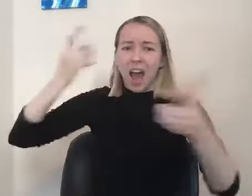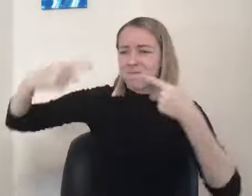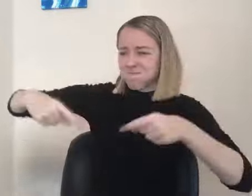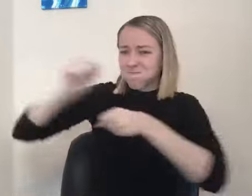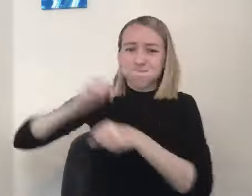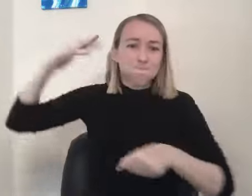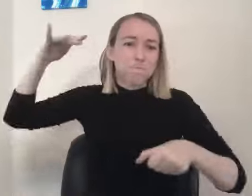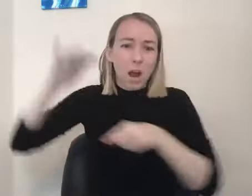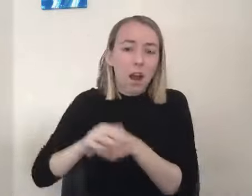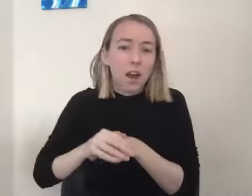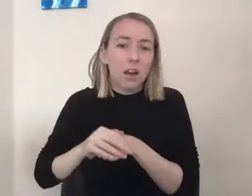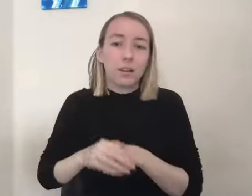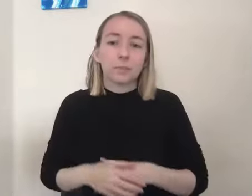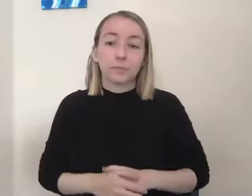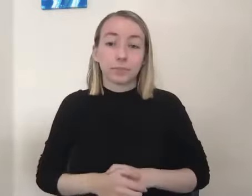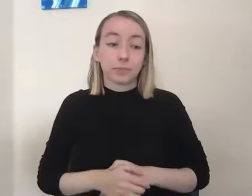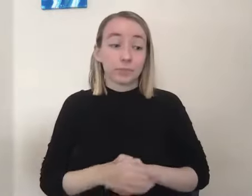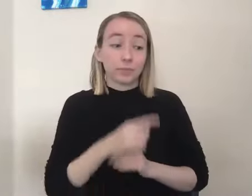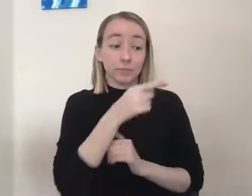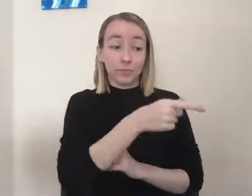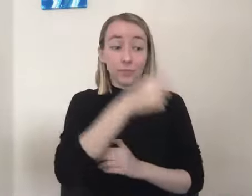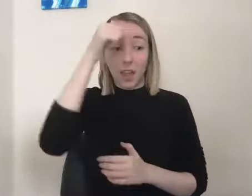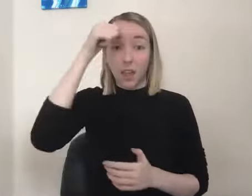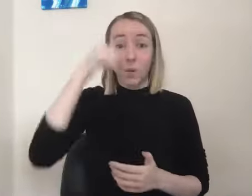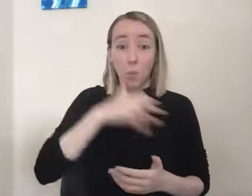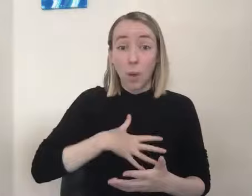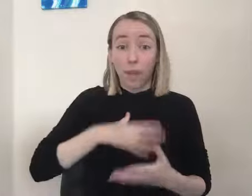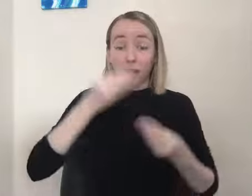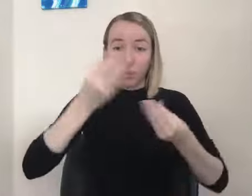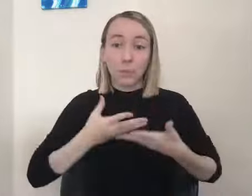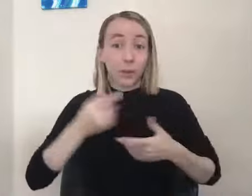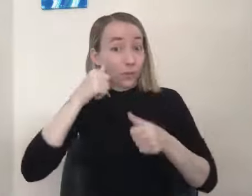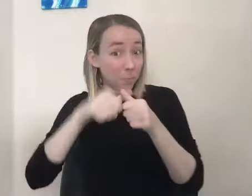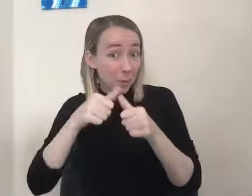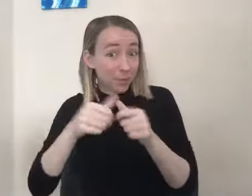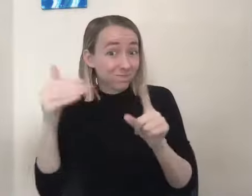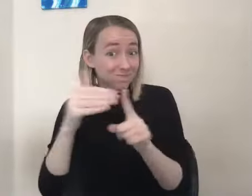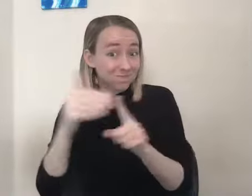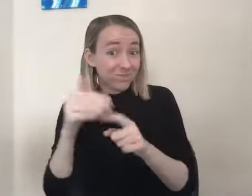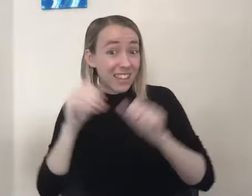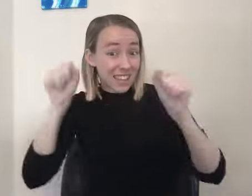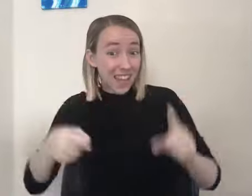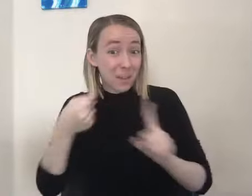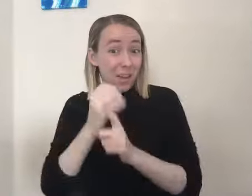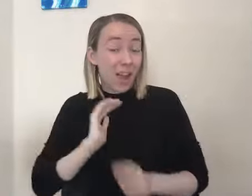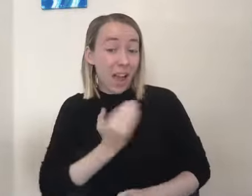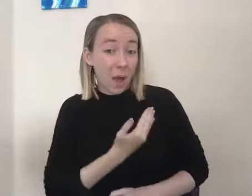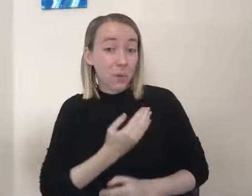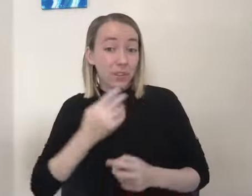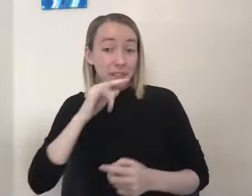he was going to be in. So I would be all irritable and unreasonable, and I'd be shouting at these 2 wee boys. And this